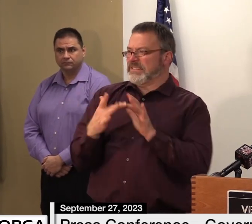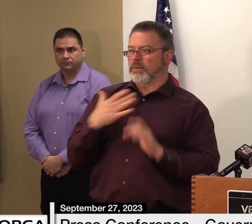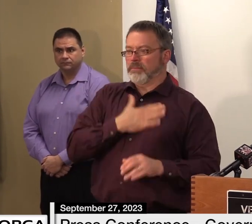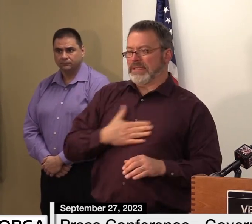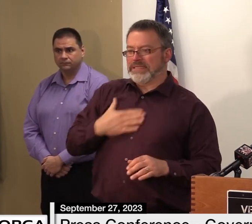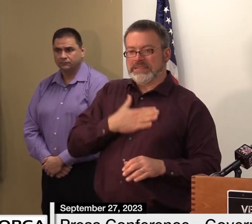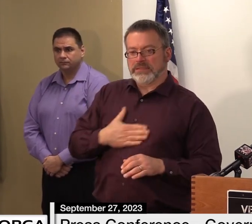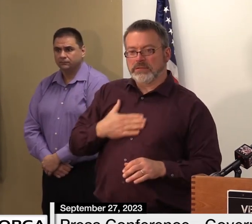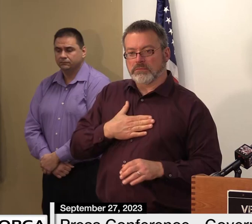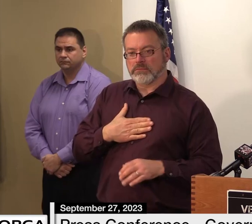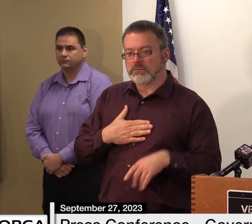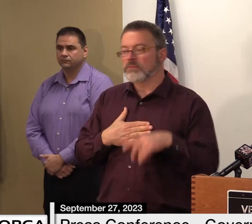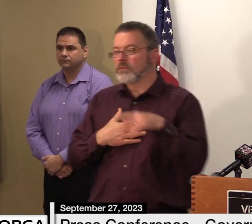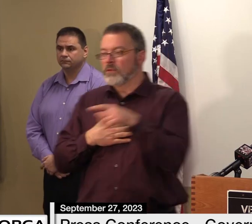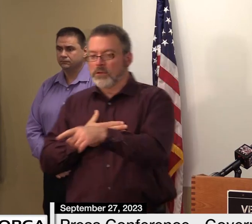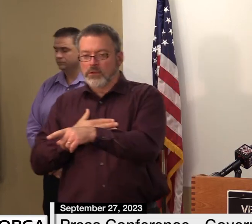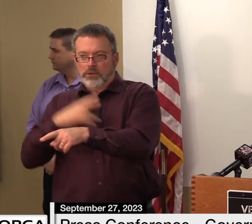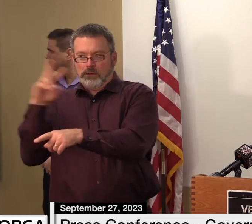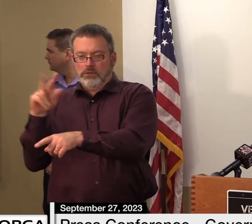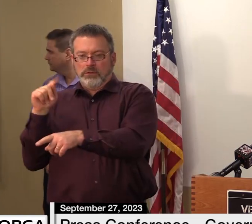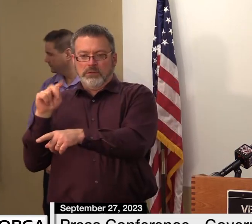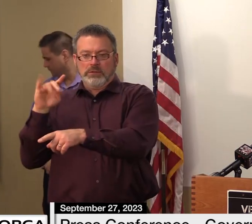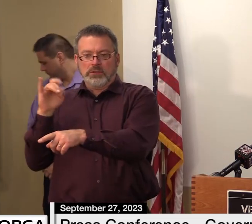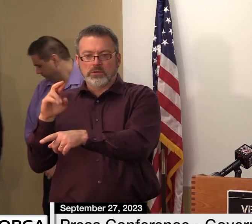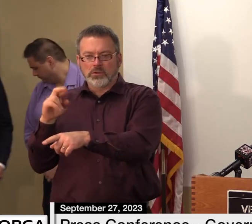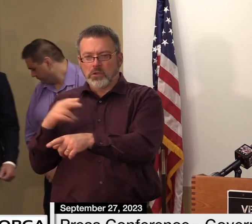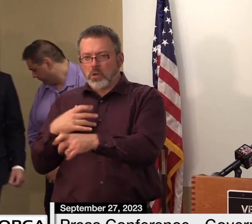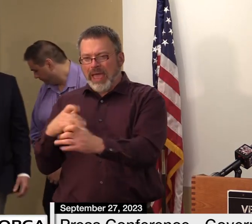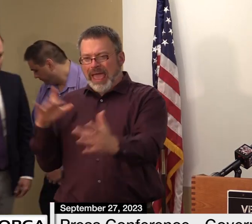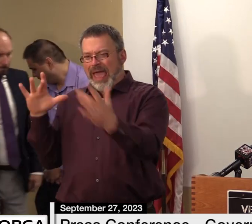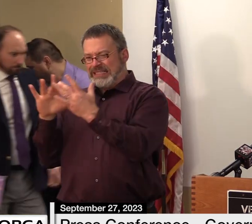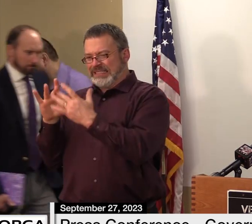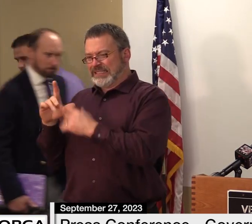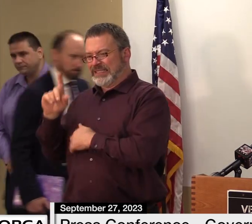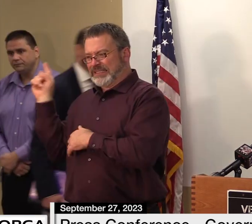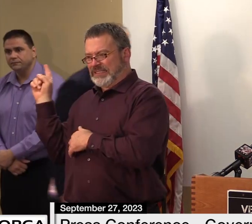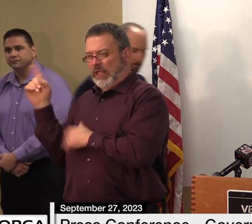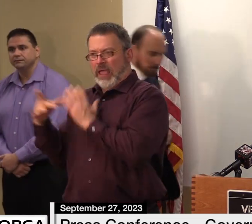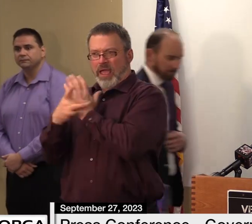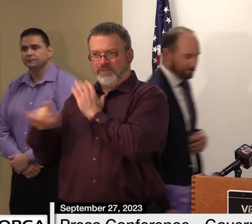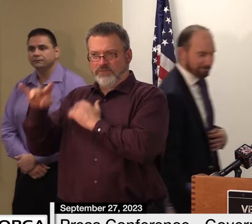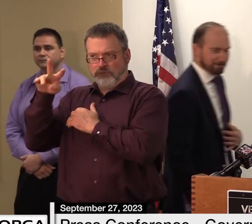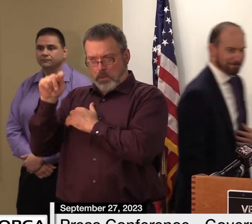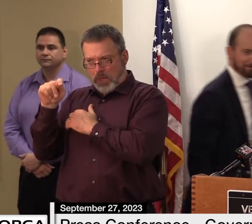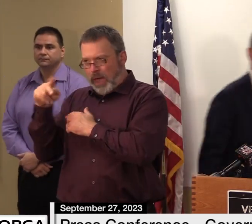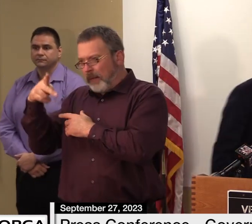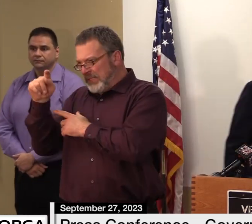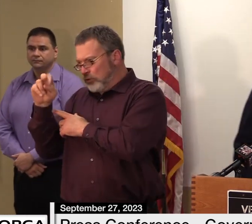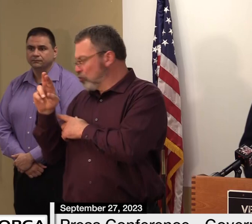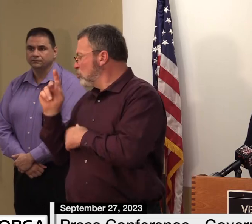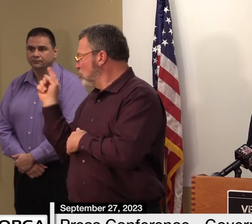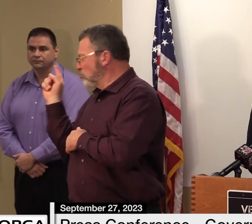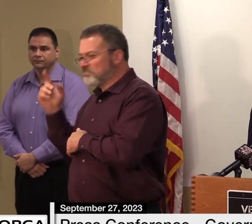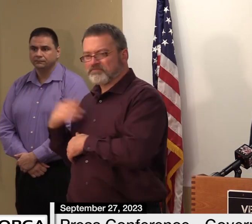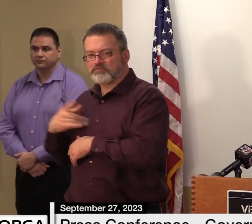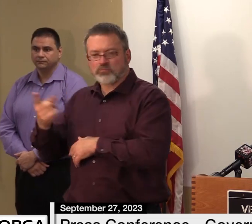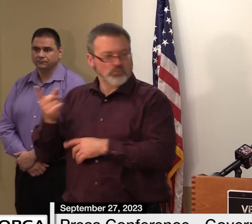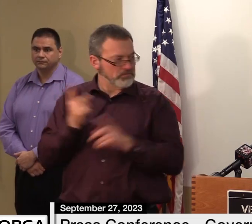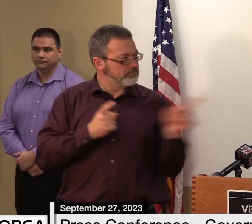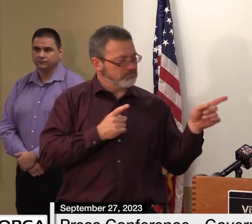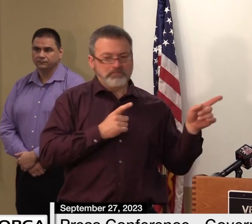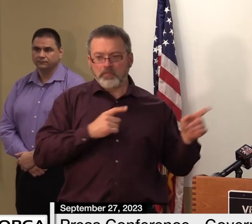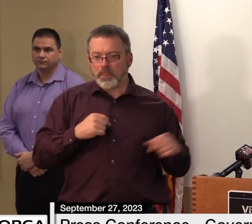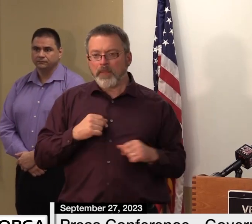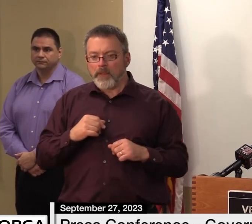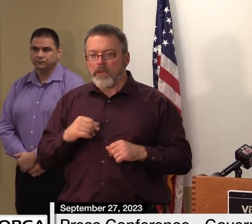Along the similar lines, Peter, I have a question for you, and it's admittedly a pretty subjective question. There were obviously lots of people